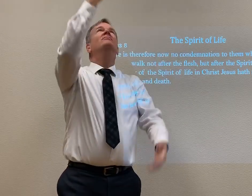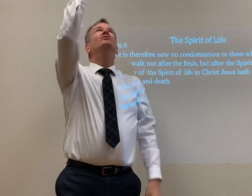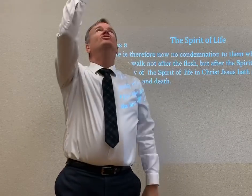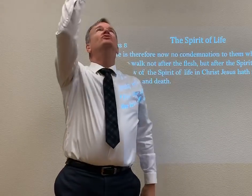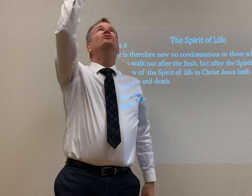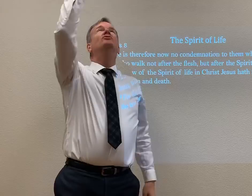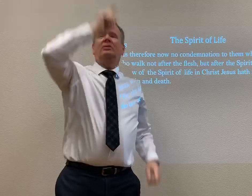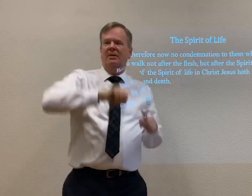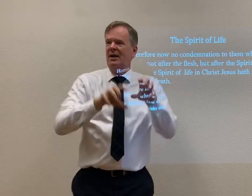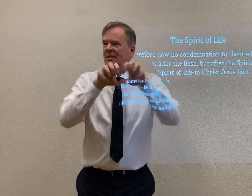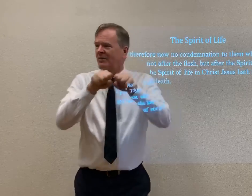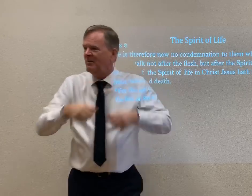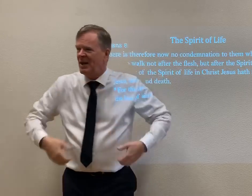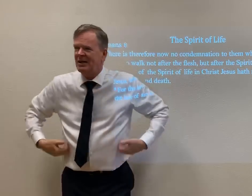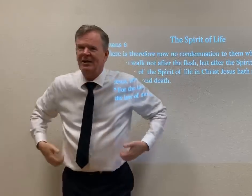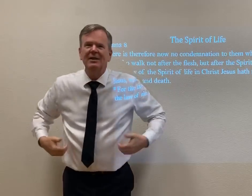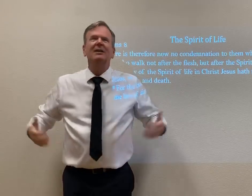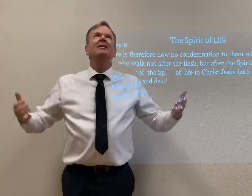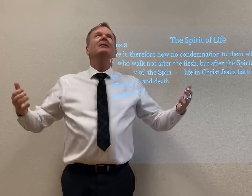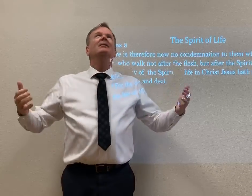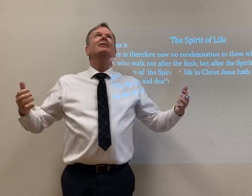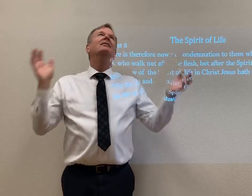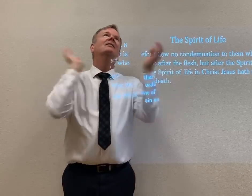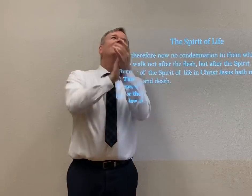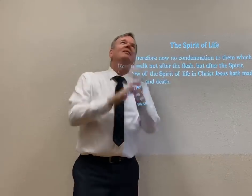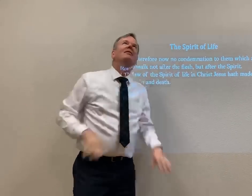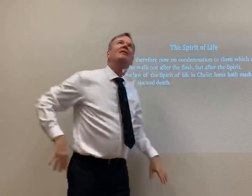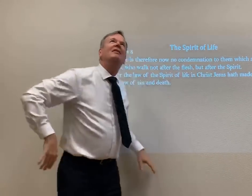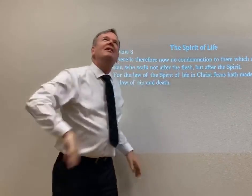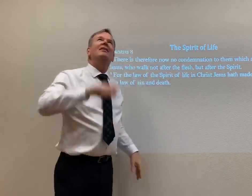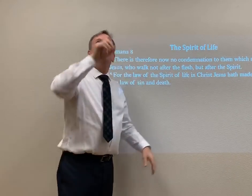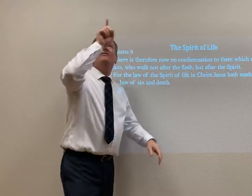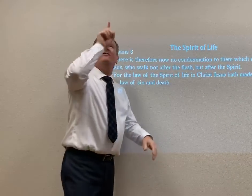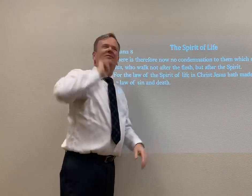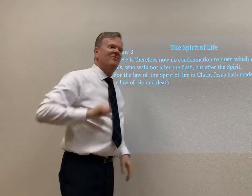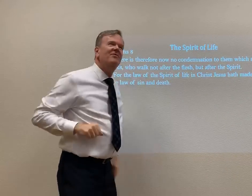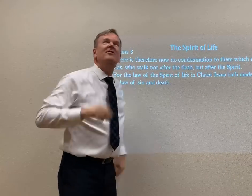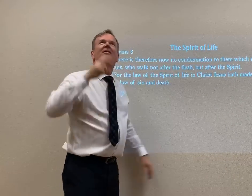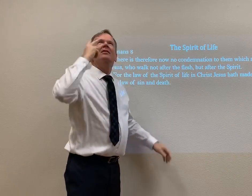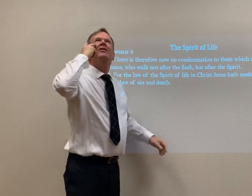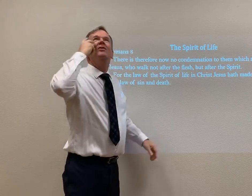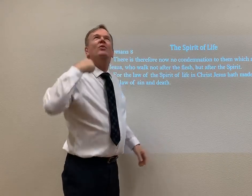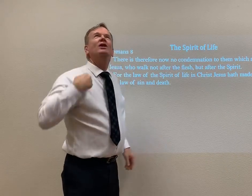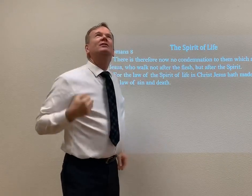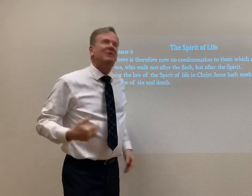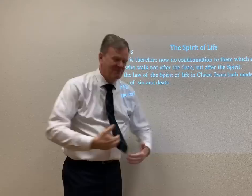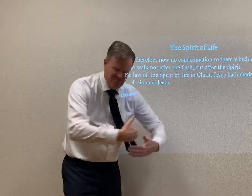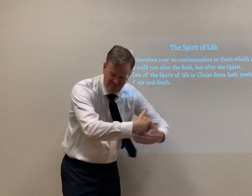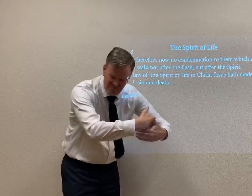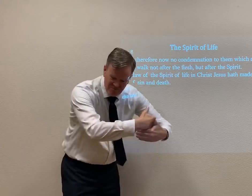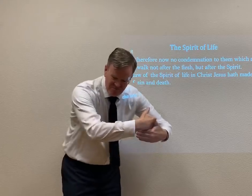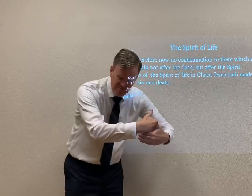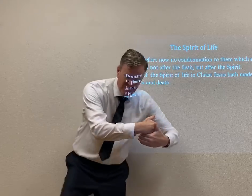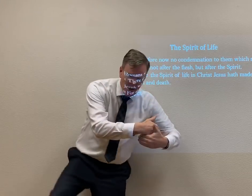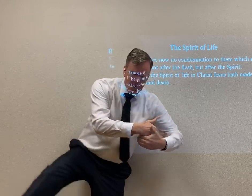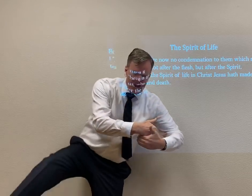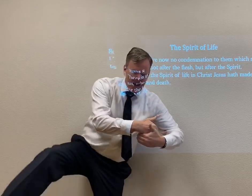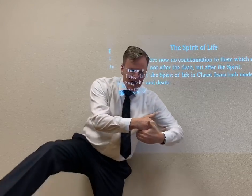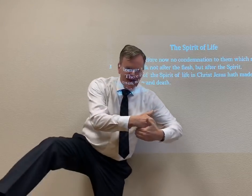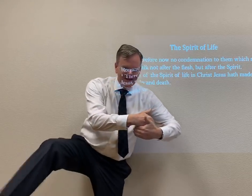and good luck trying to climb up the tree and capture the monkey on your own. So you say, okay, watch me, monkey, watch me. Because the